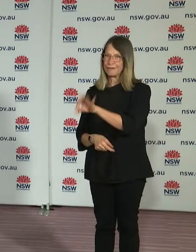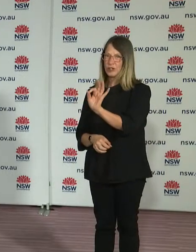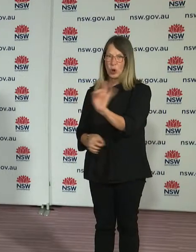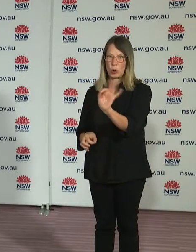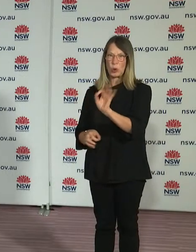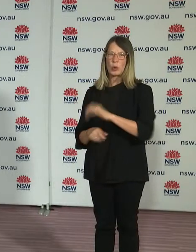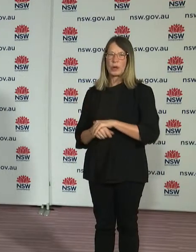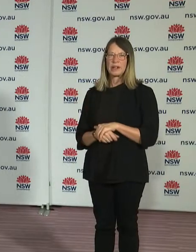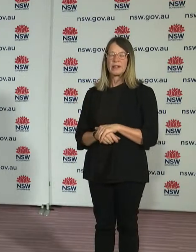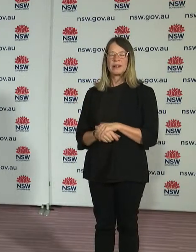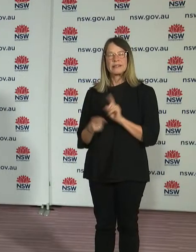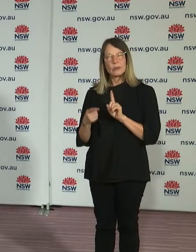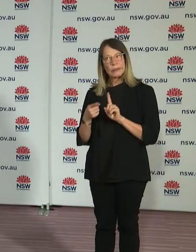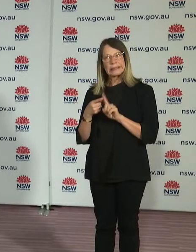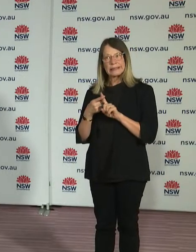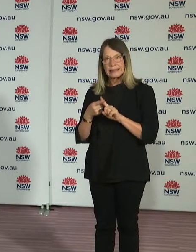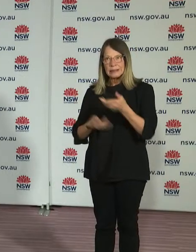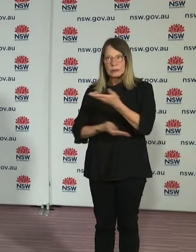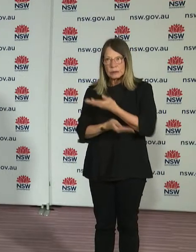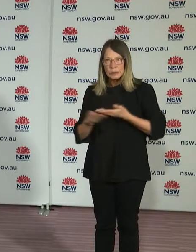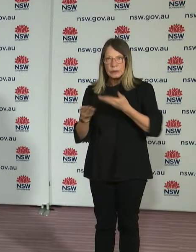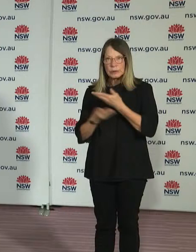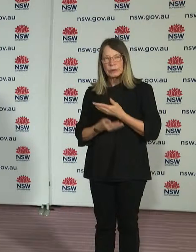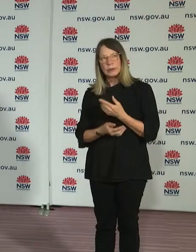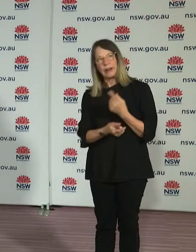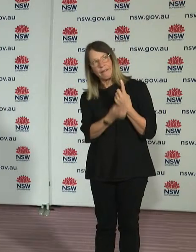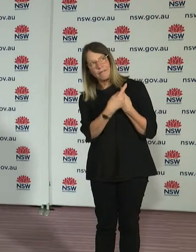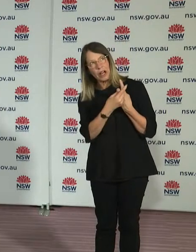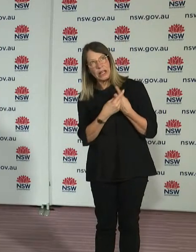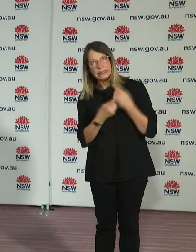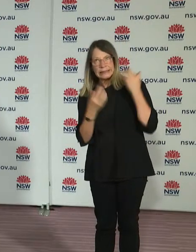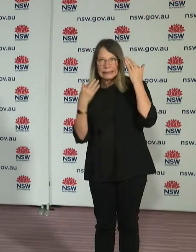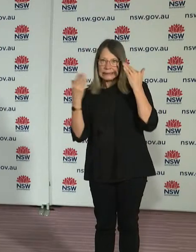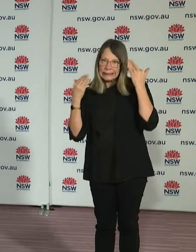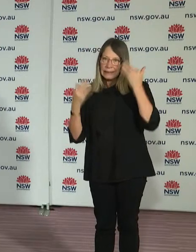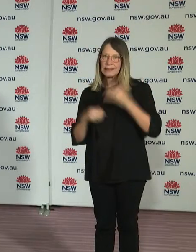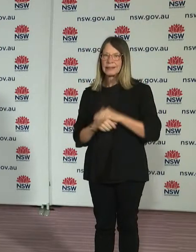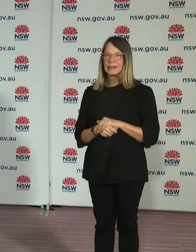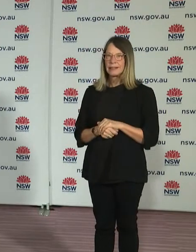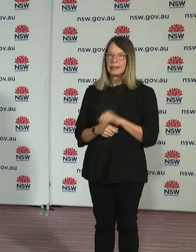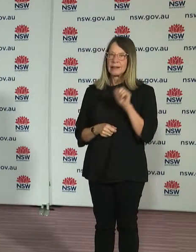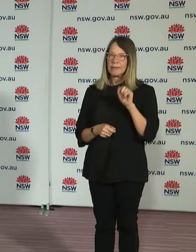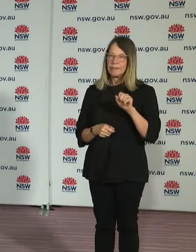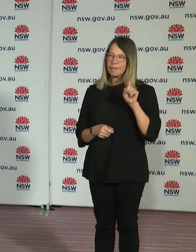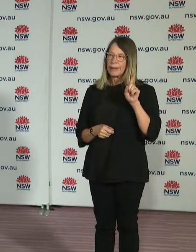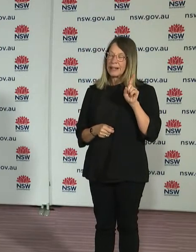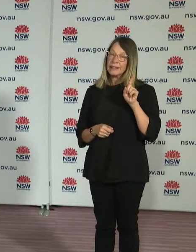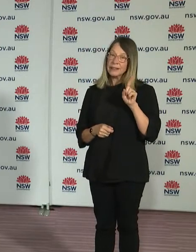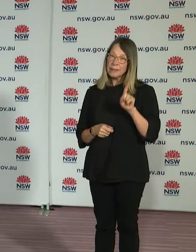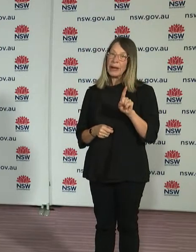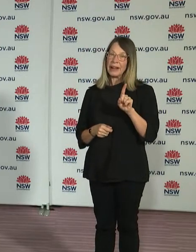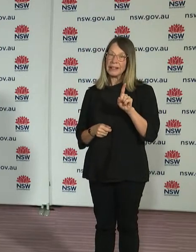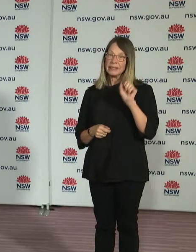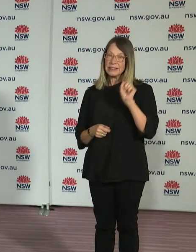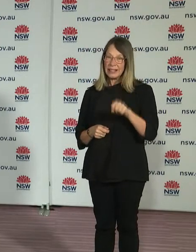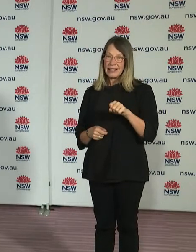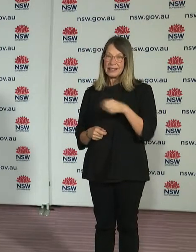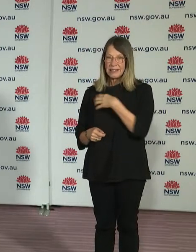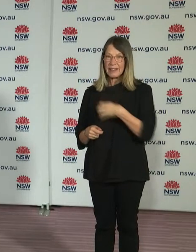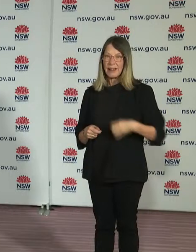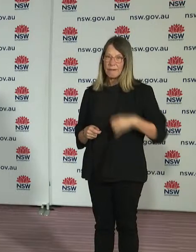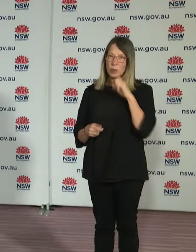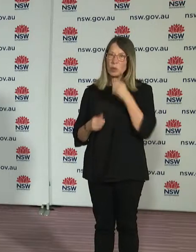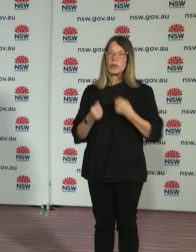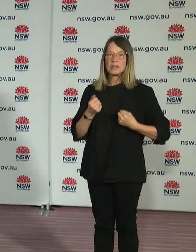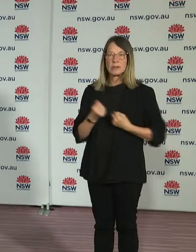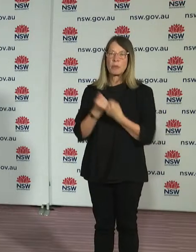assure the community that the New South Wales Government will step in where we need to, but that's the ultimate question, where we need to, and I suspect it will be a much more targeted